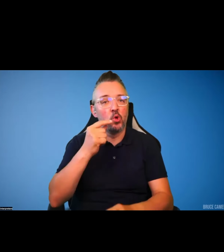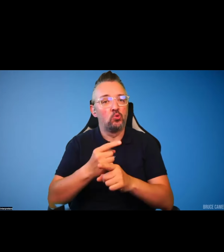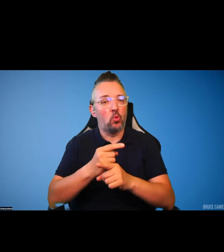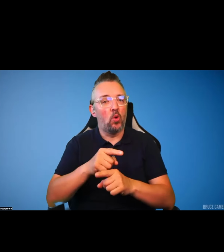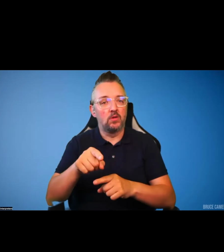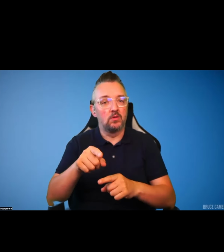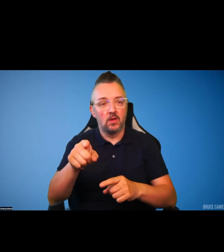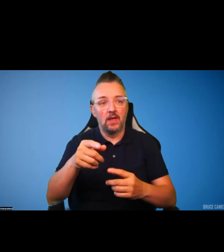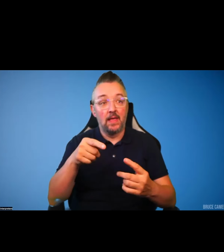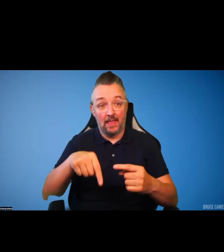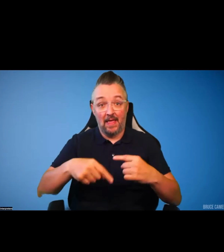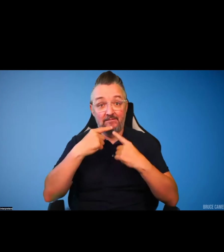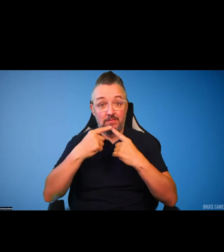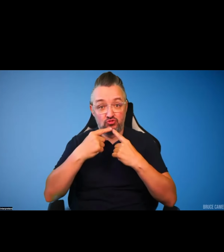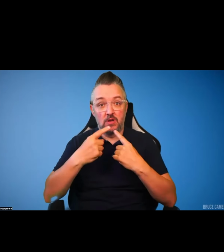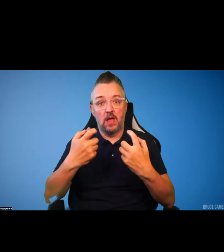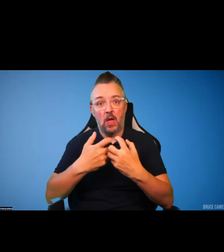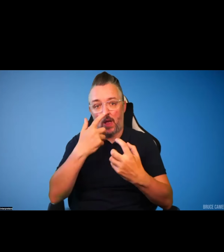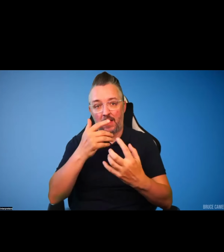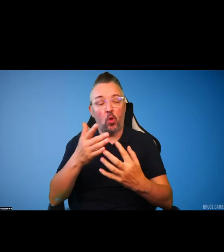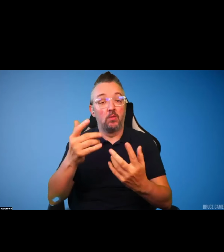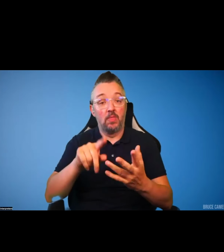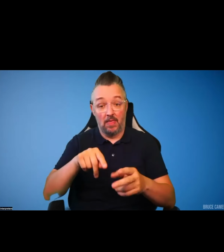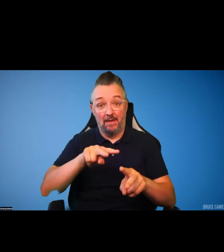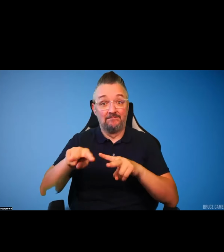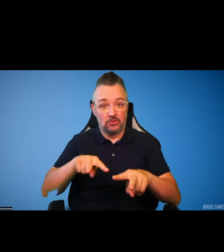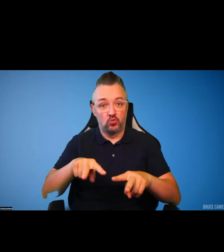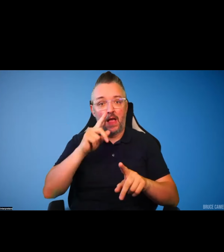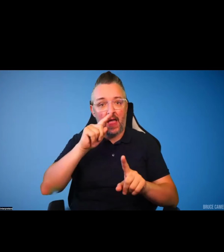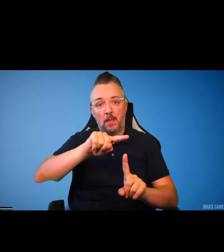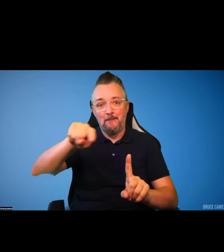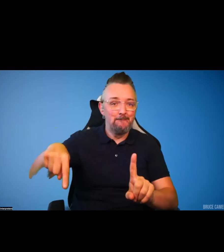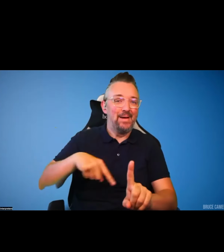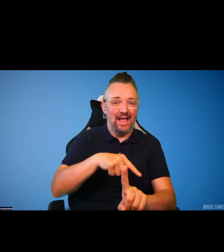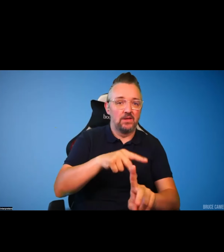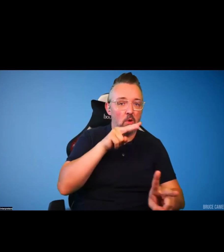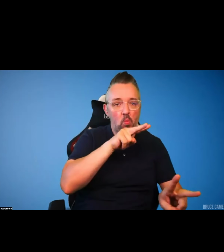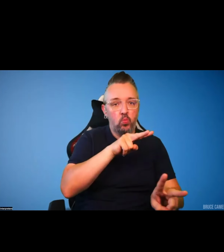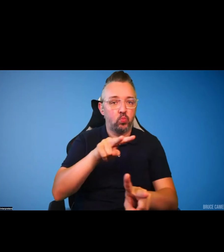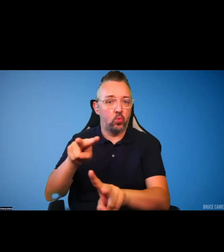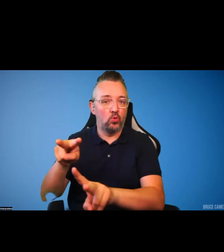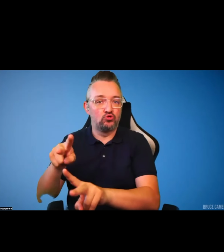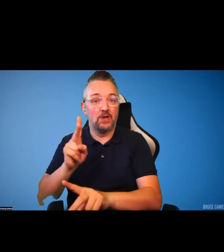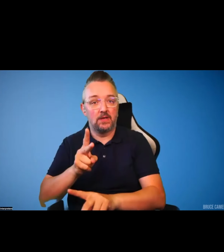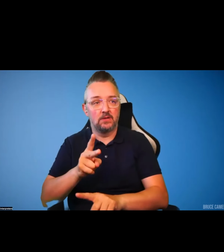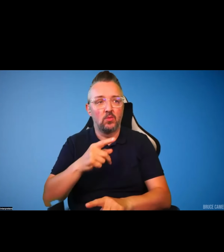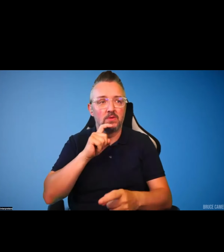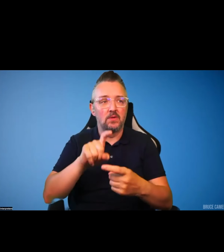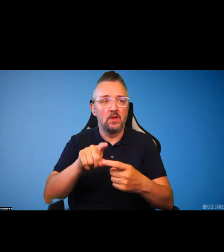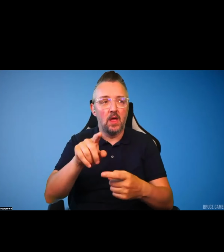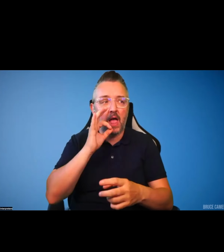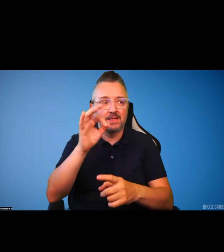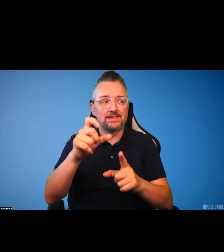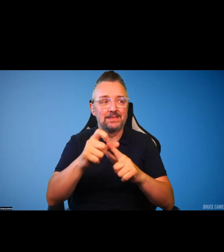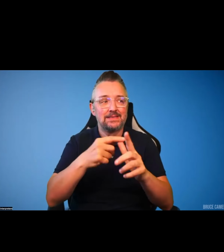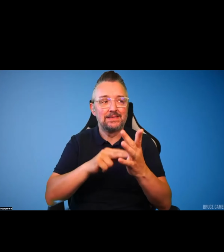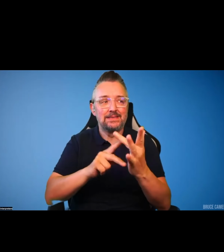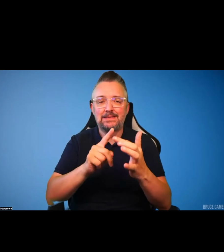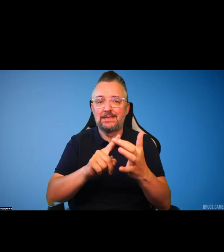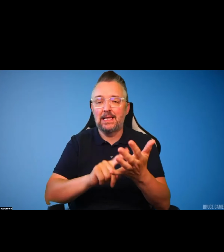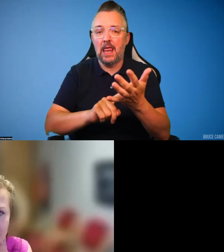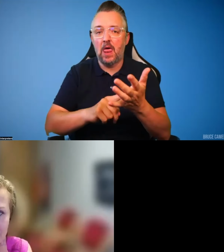this information and rewatch this video this evening as well. Can we stick with yourself, Daniela, on the vaccine?